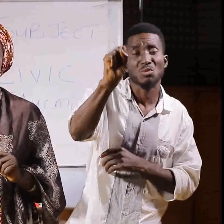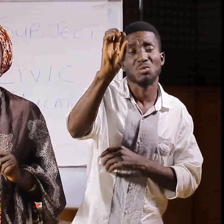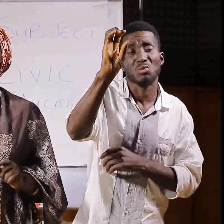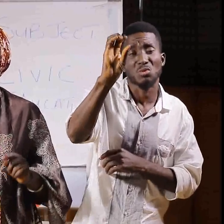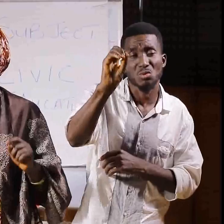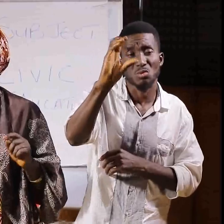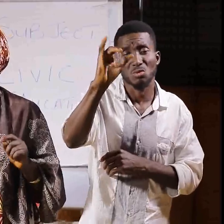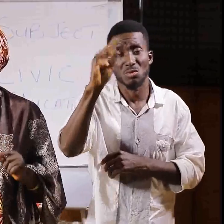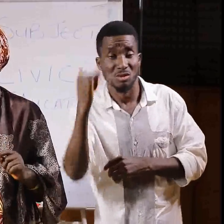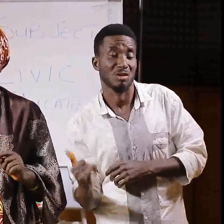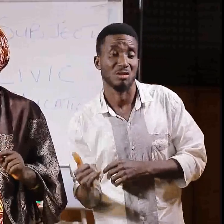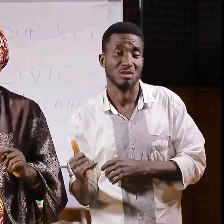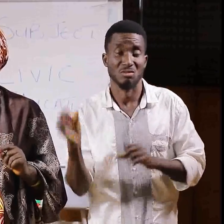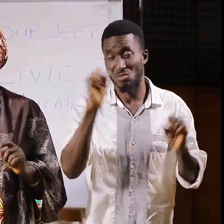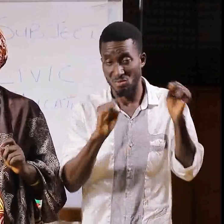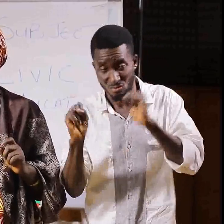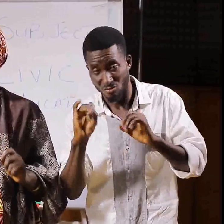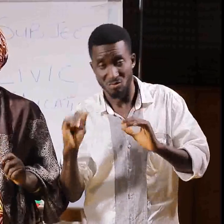unemployed. And if